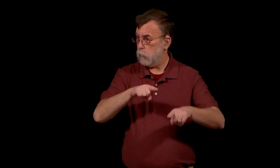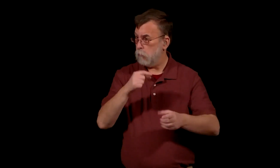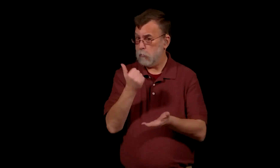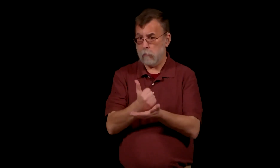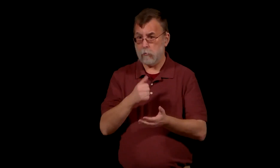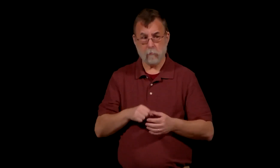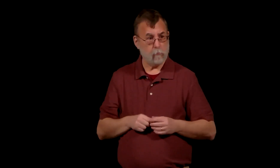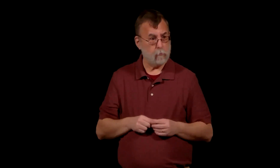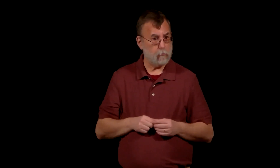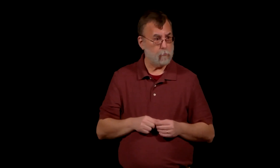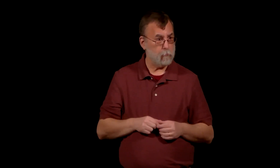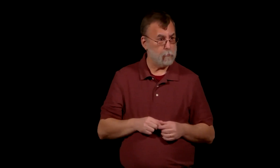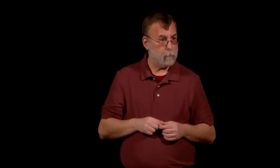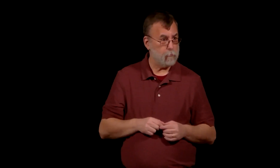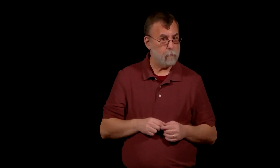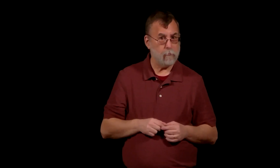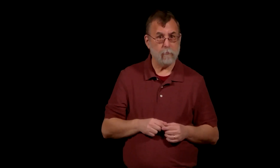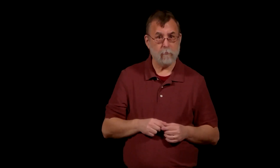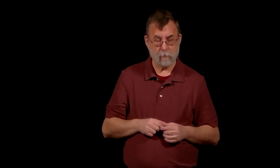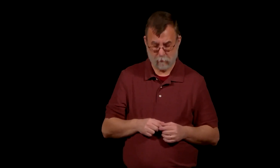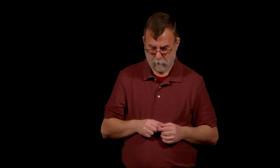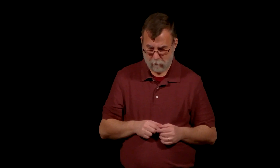Do you agree? Amen.